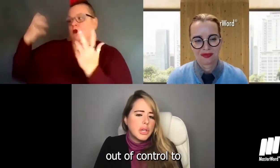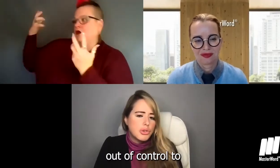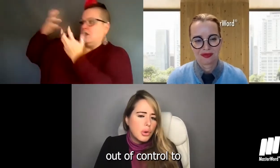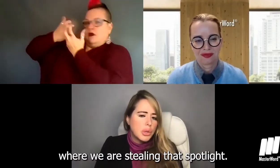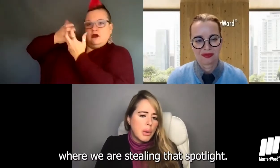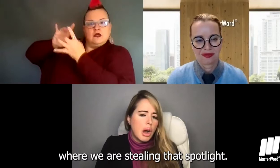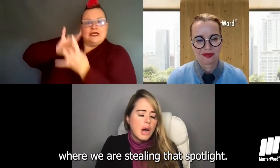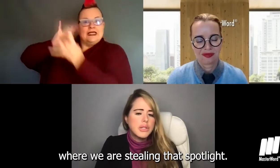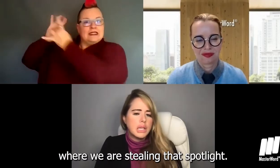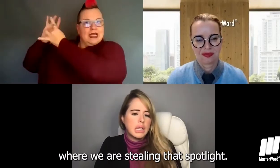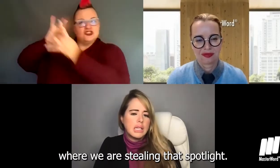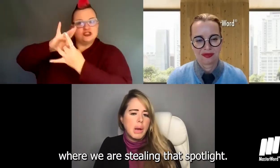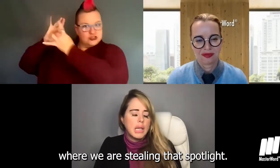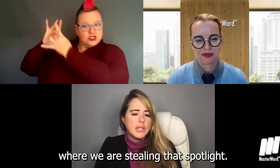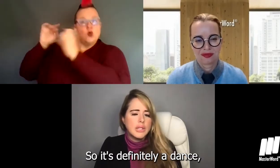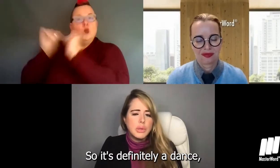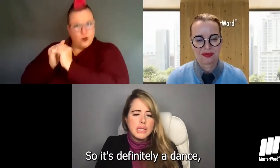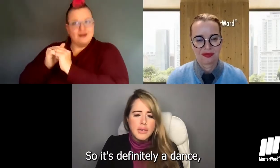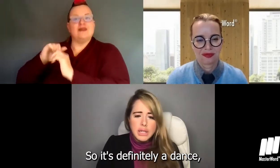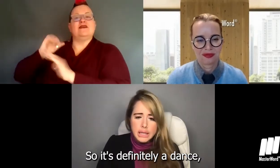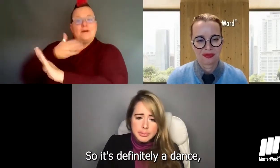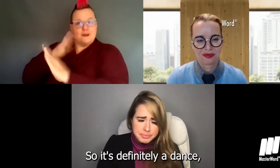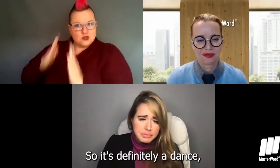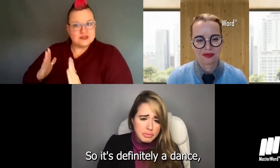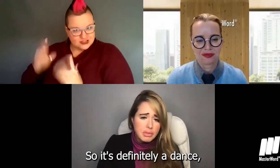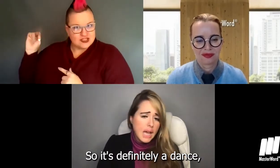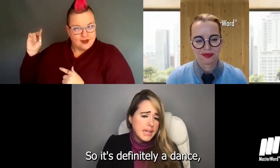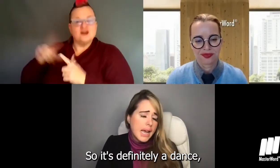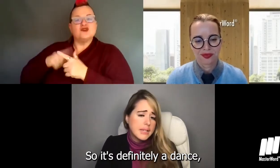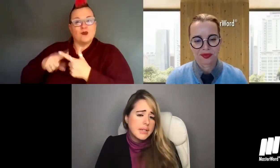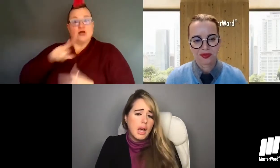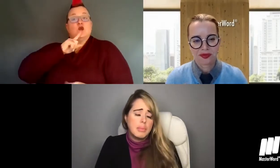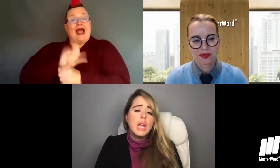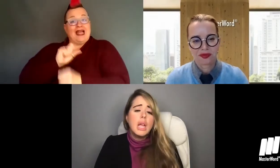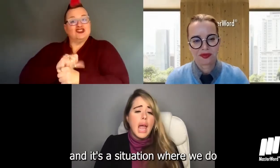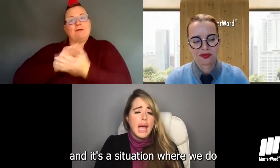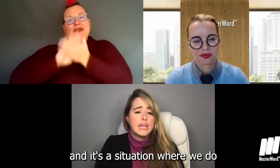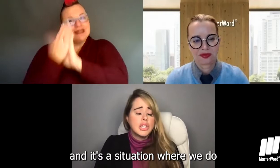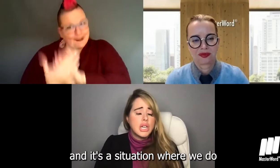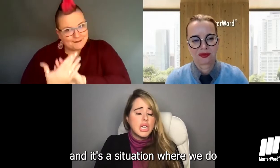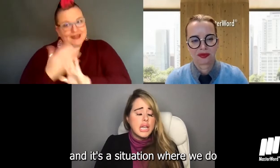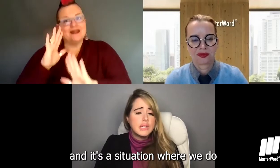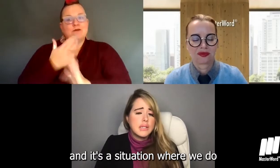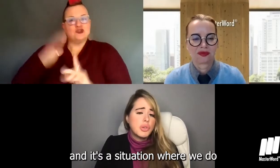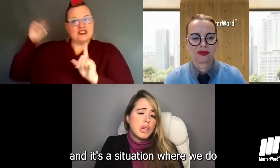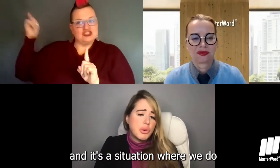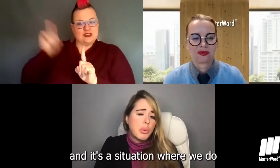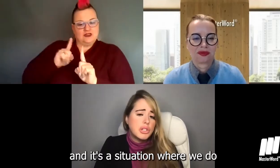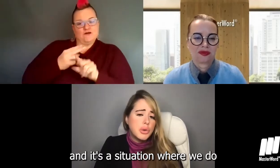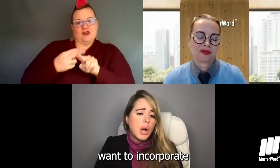control to where we are stealing that spotlight. So it's definitely a dance. And it's a situation where we do want